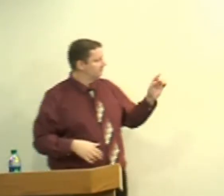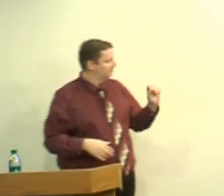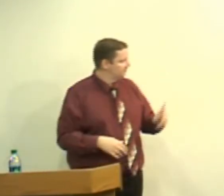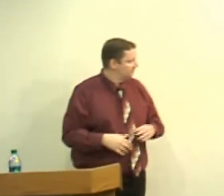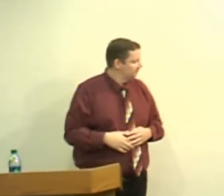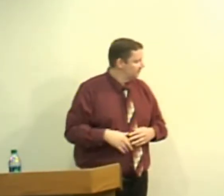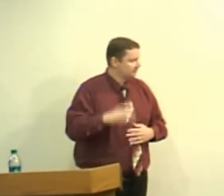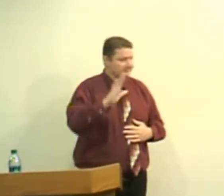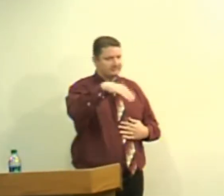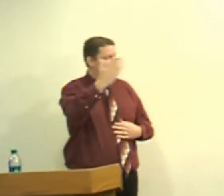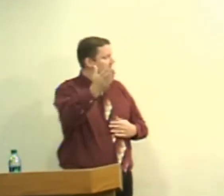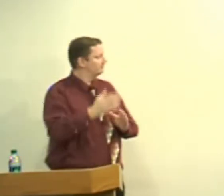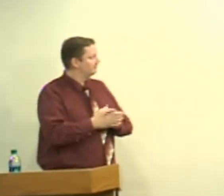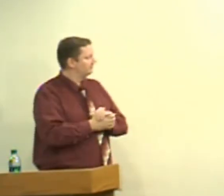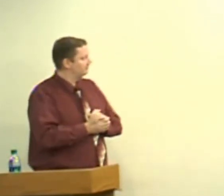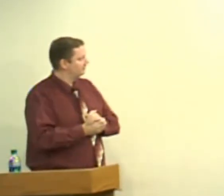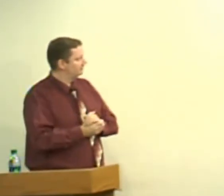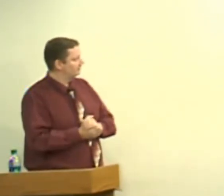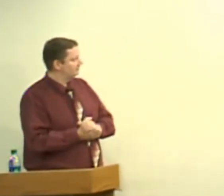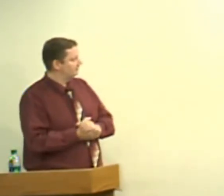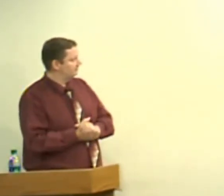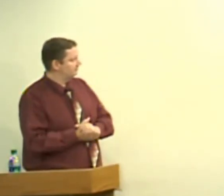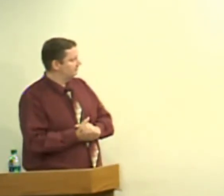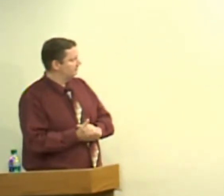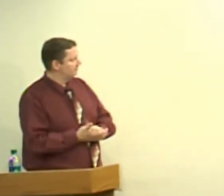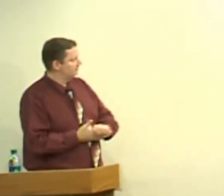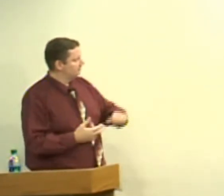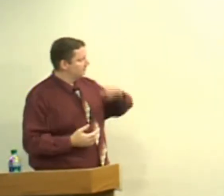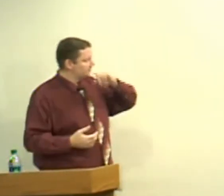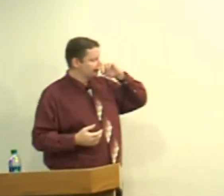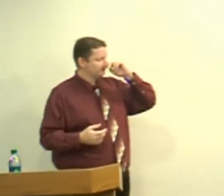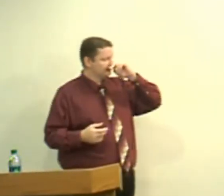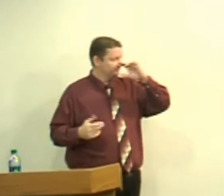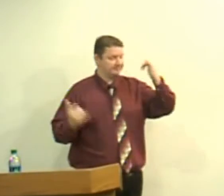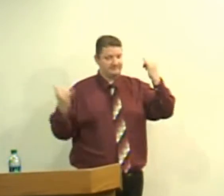looked at the entire verse to see what it is, how it spoke to this subject.